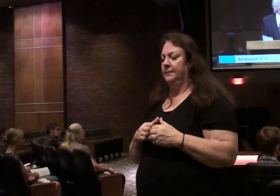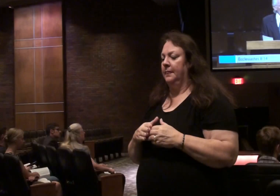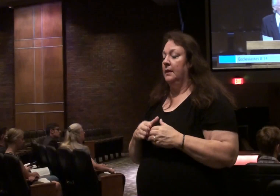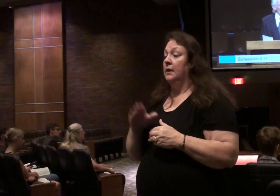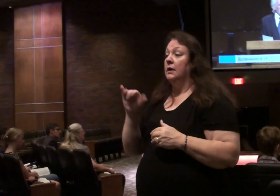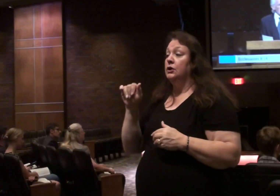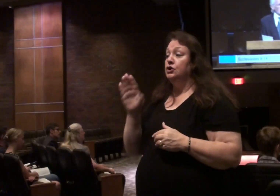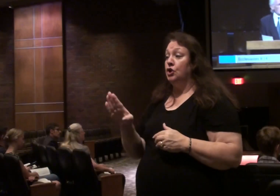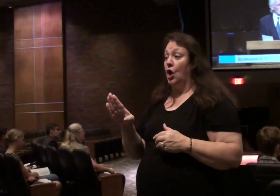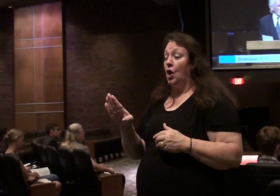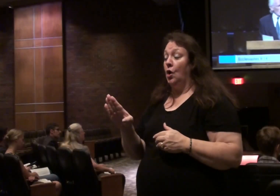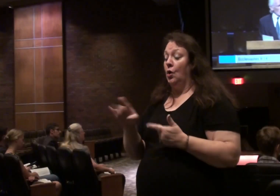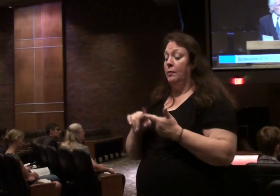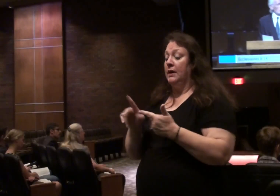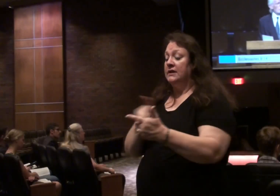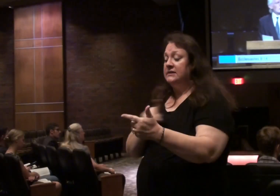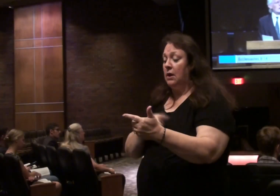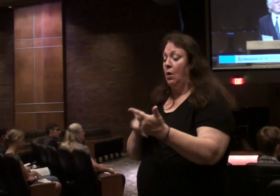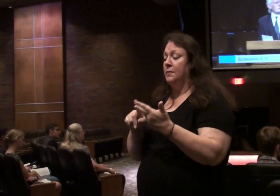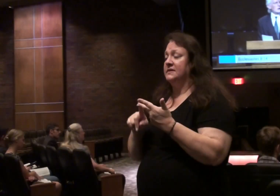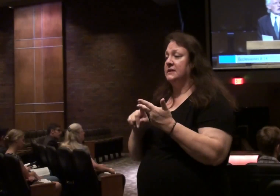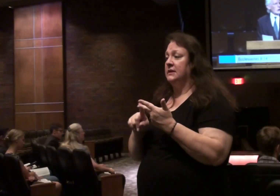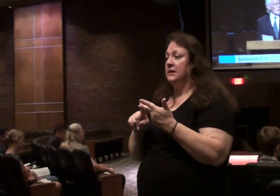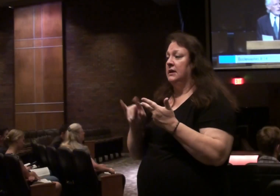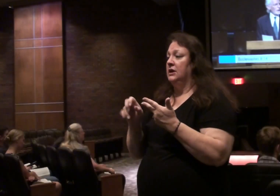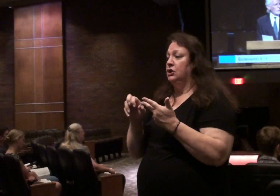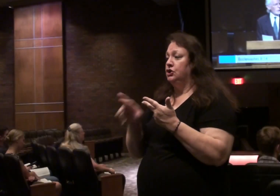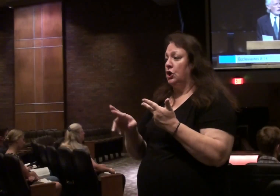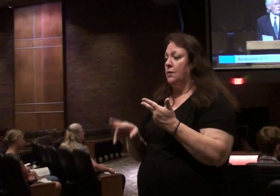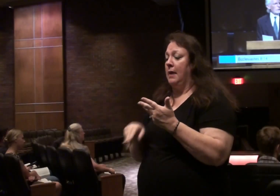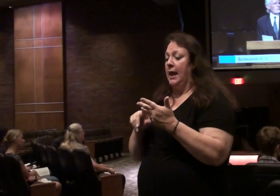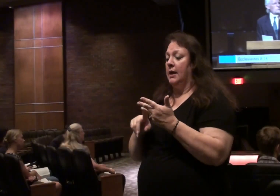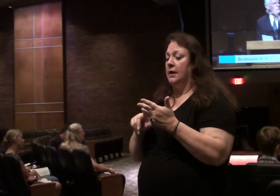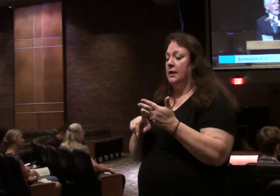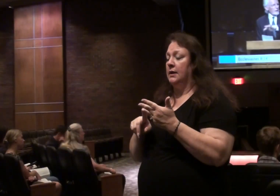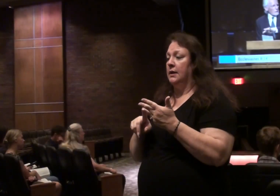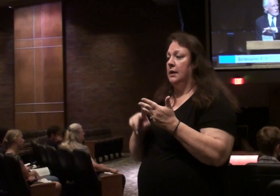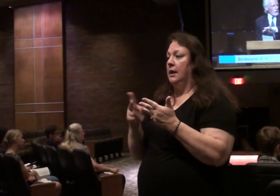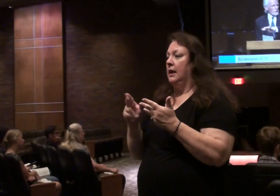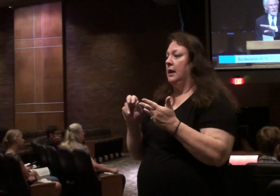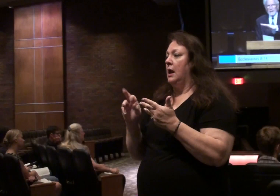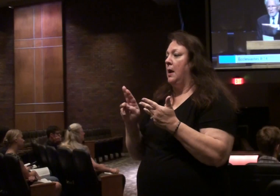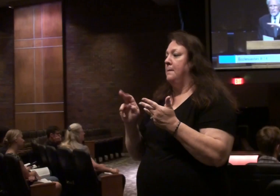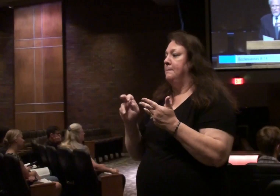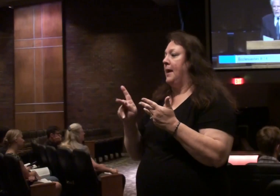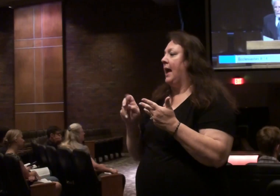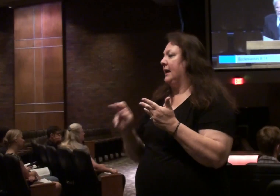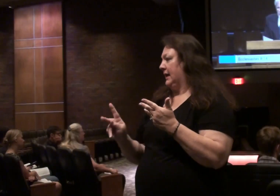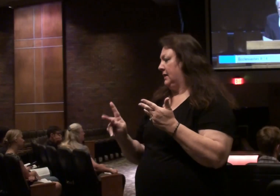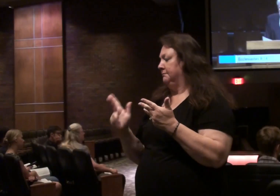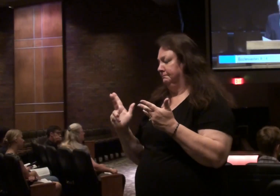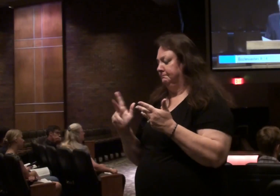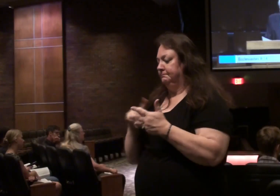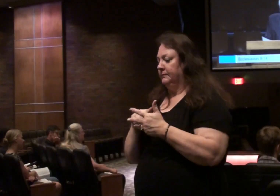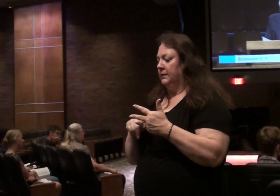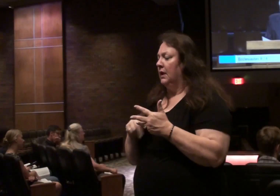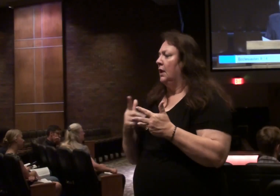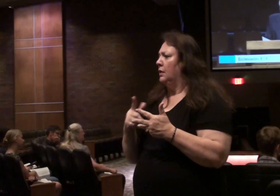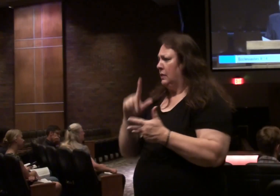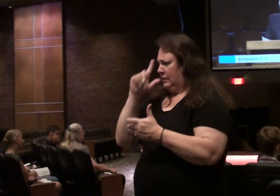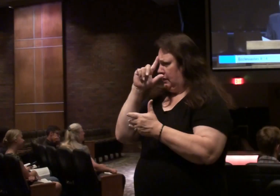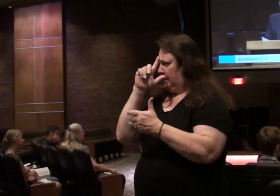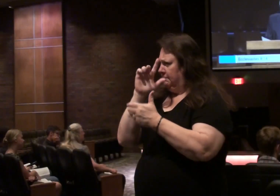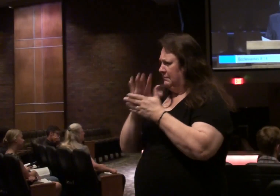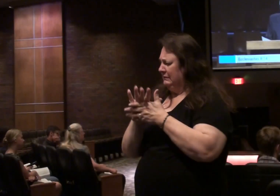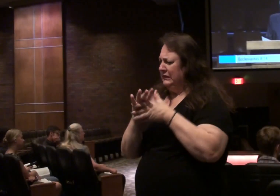from Job, from Psalms, from Jeremiah the prophet, from Habakkuk the prophet. Just as so, those